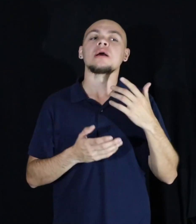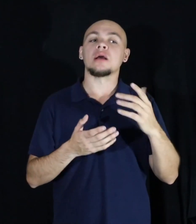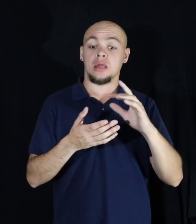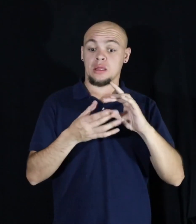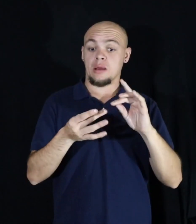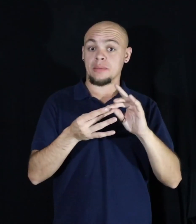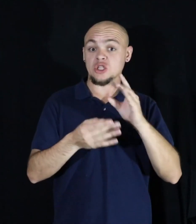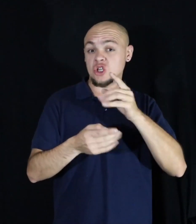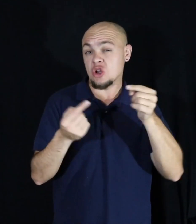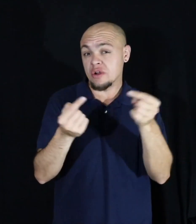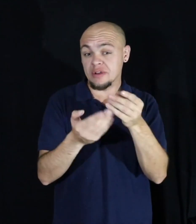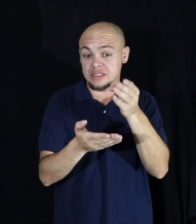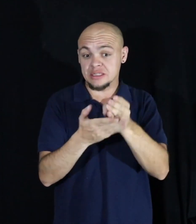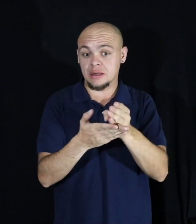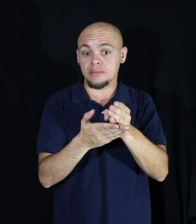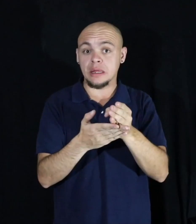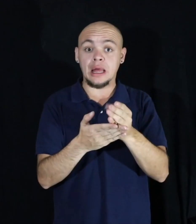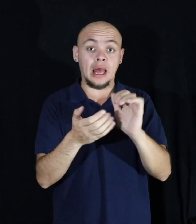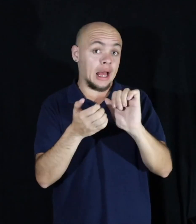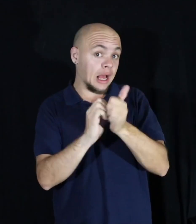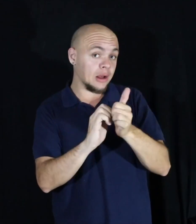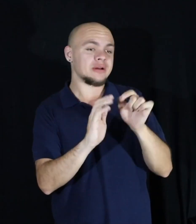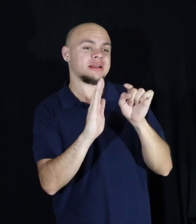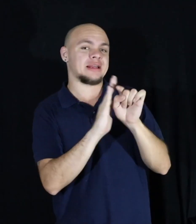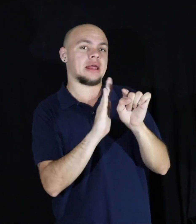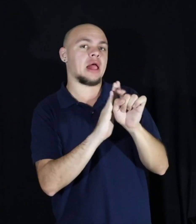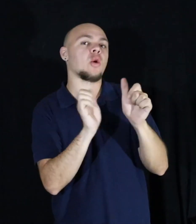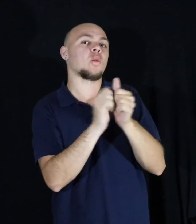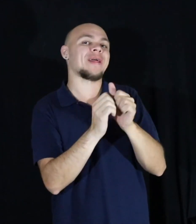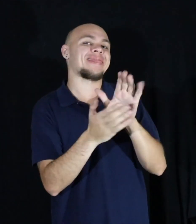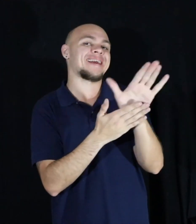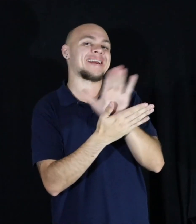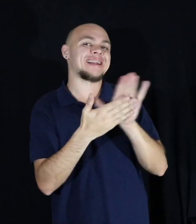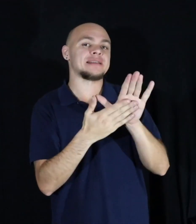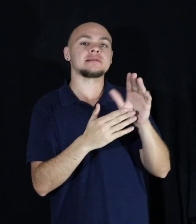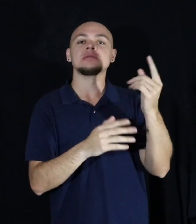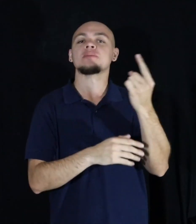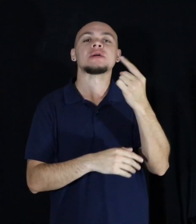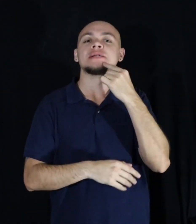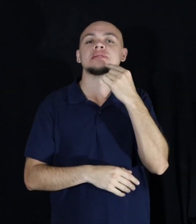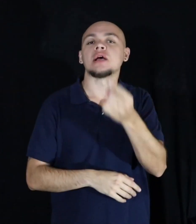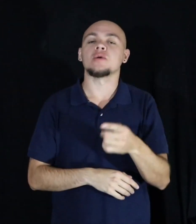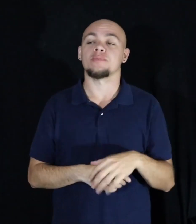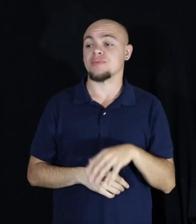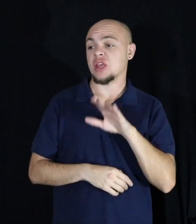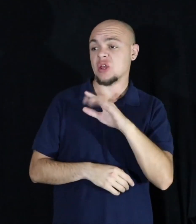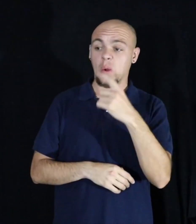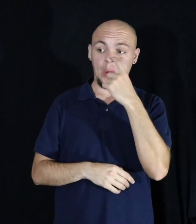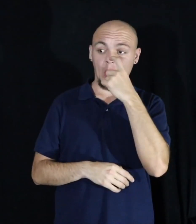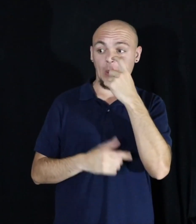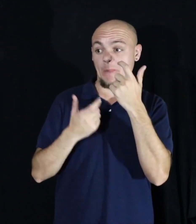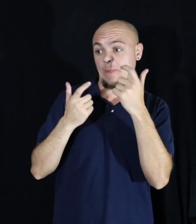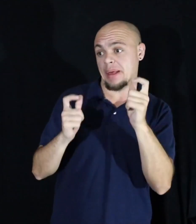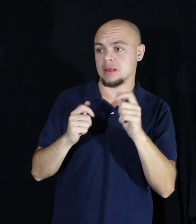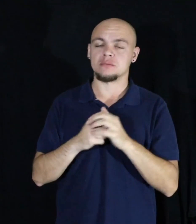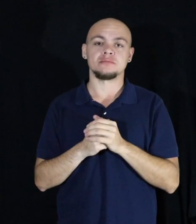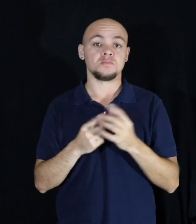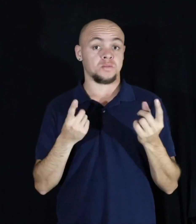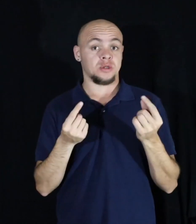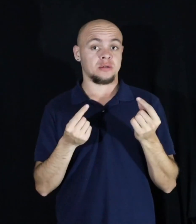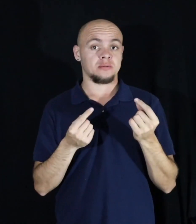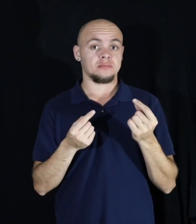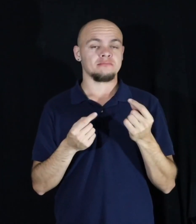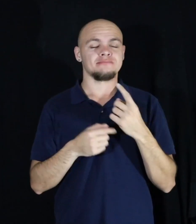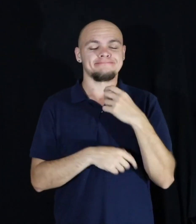stop is to kill them with kindness. Imagine someone says to you, "Your nose is big." All you have to do is bite